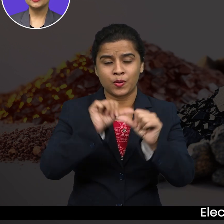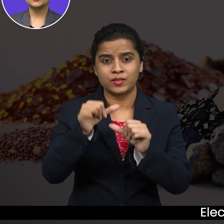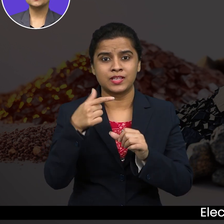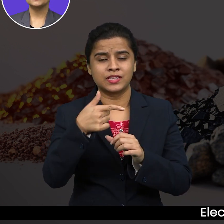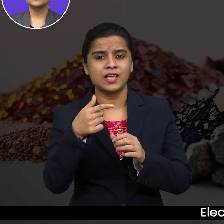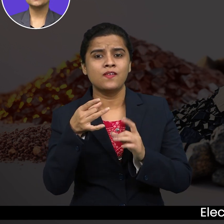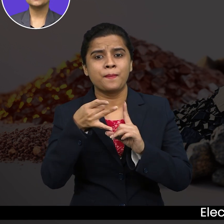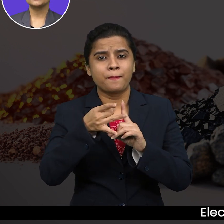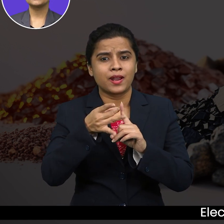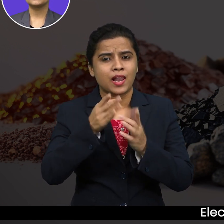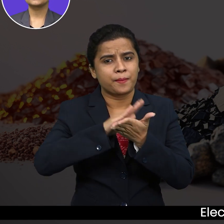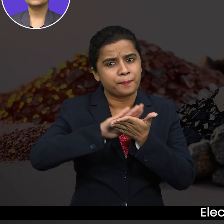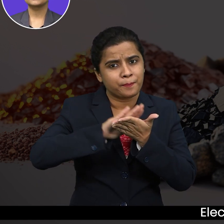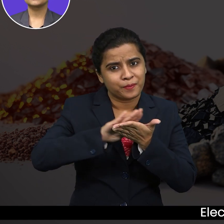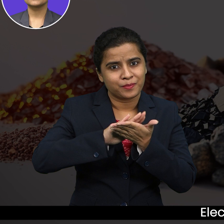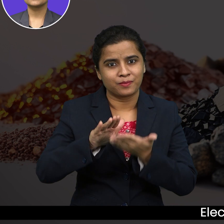electro-refining,